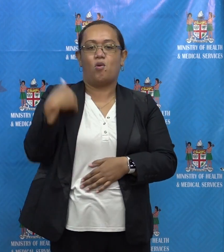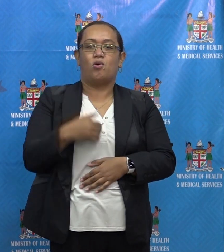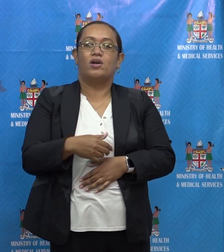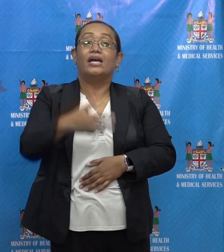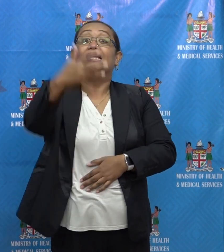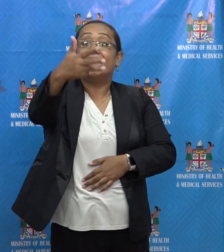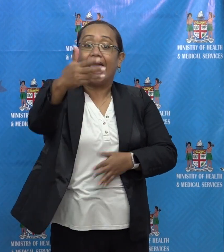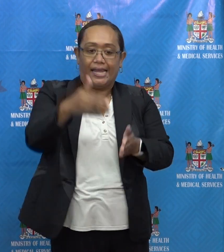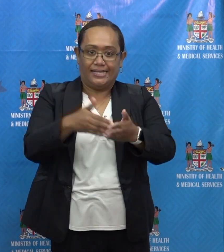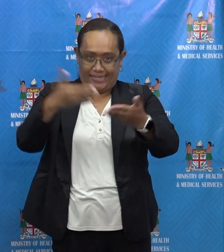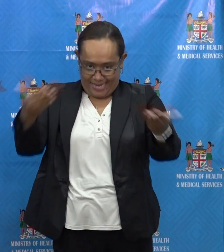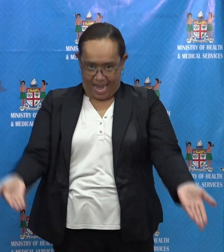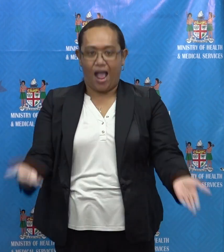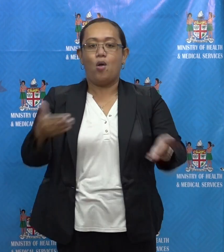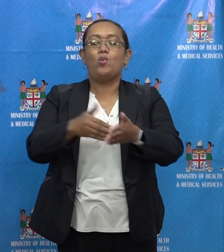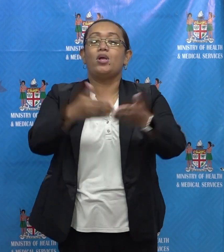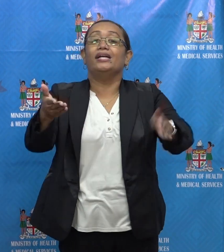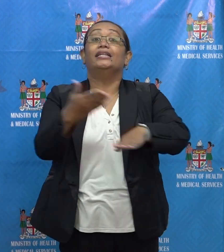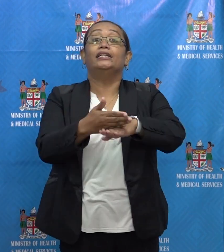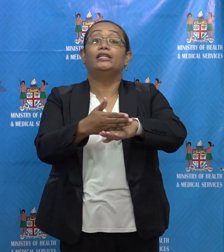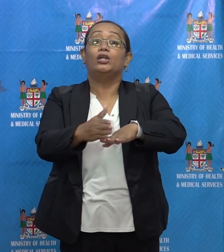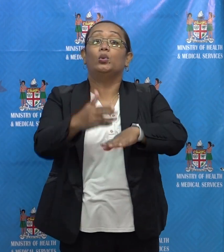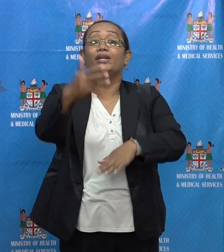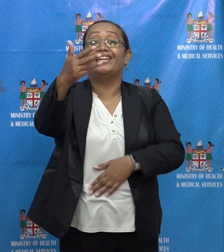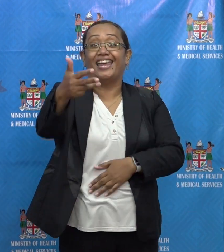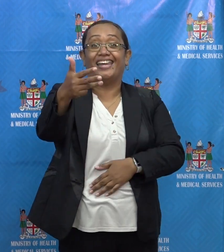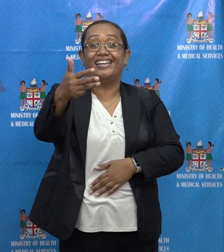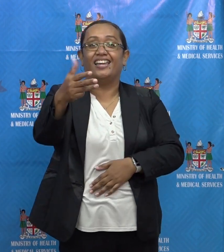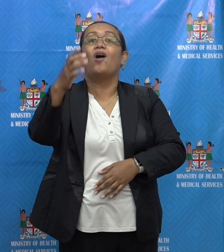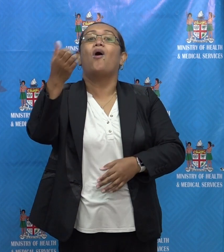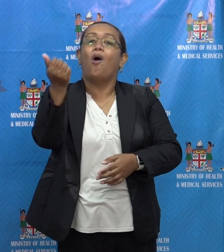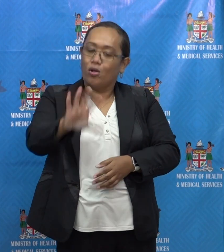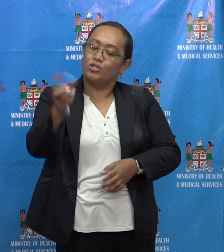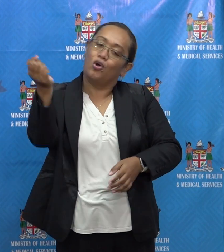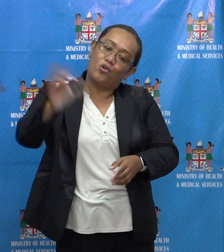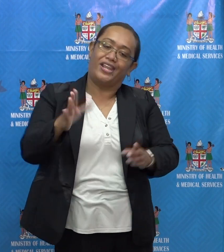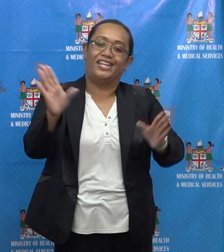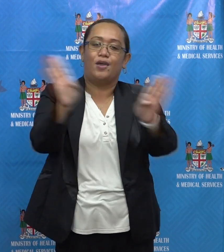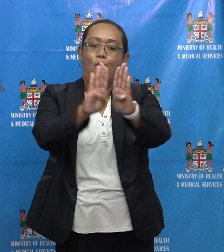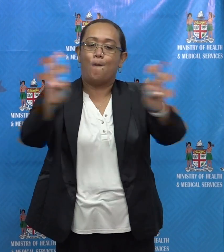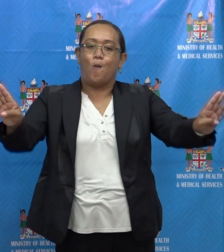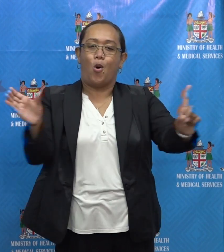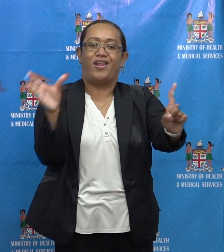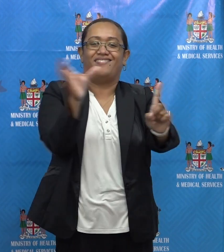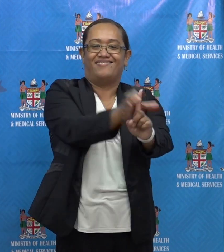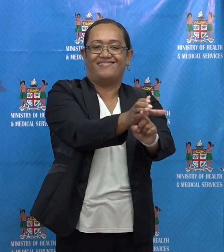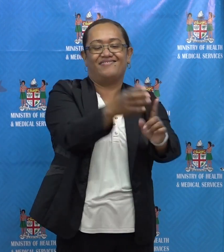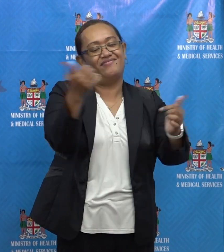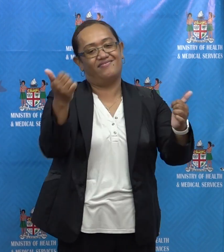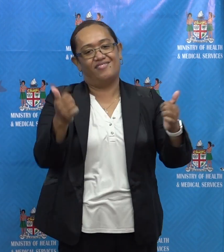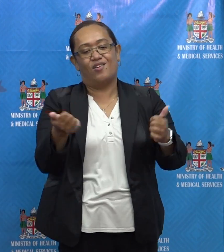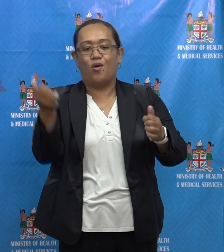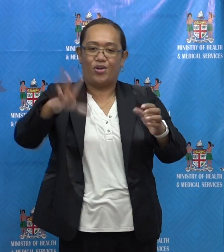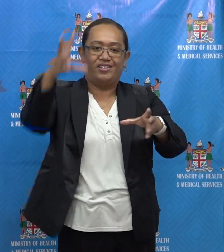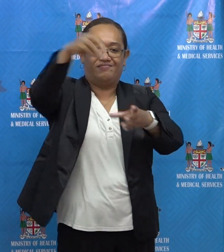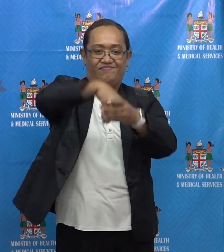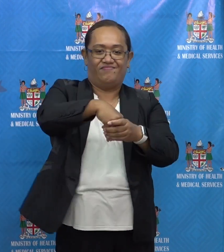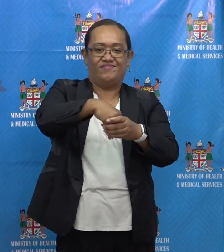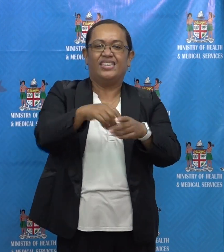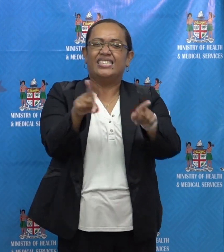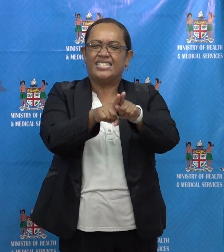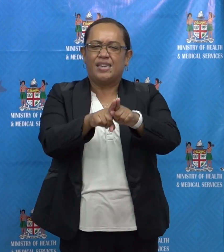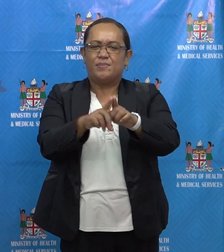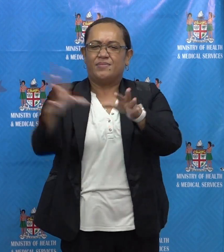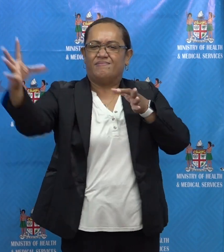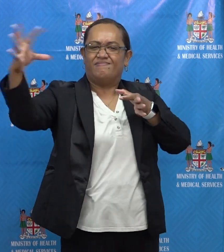are recently announced border quarantine cases. And then, of course, we have our 6 locally transmitted cases who all link back to the soldier